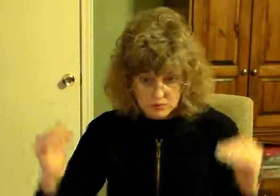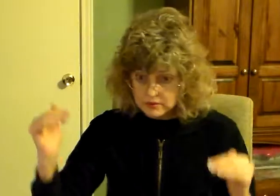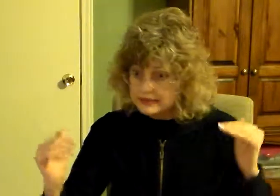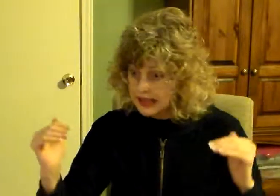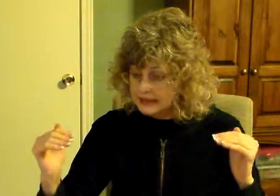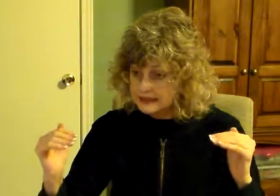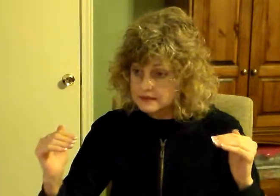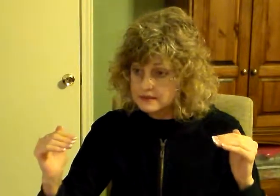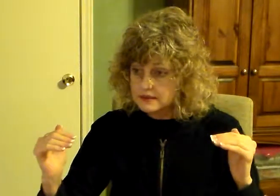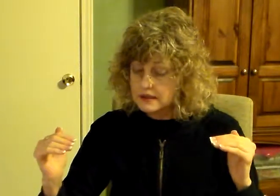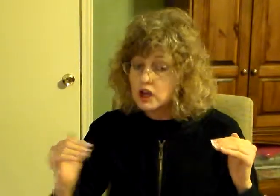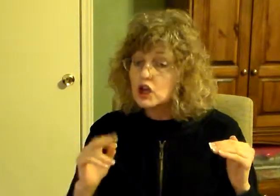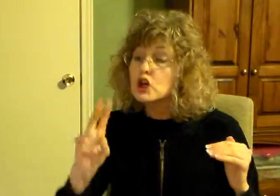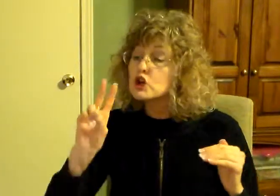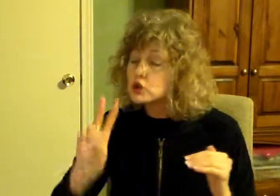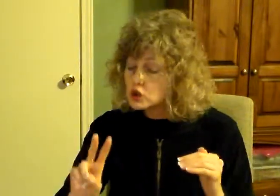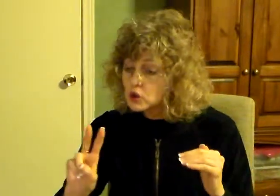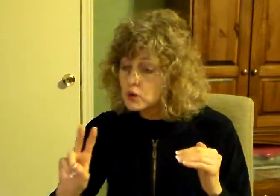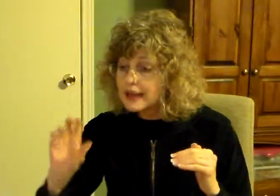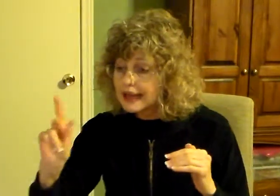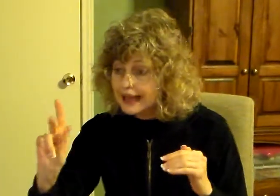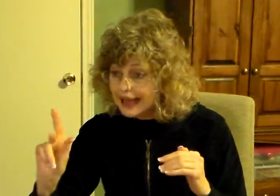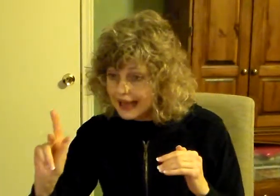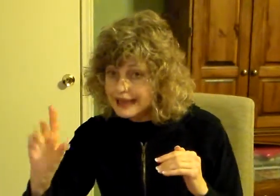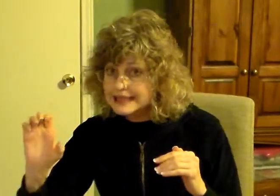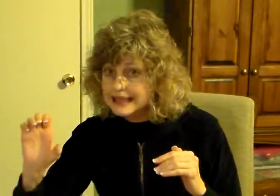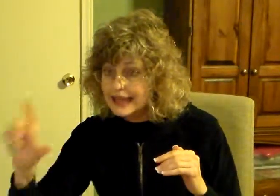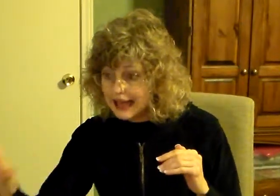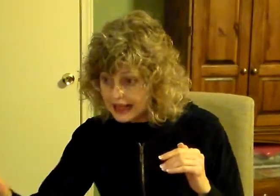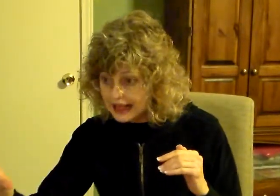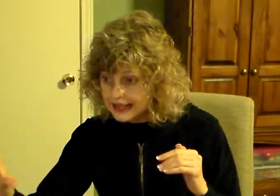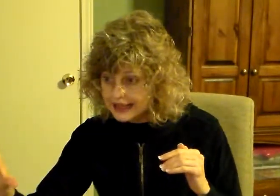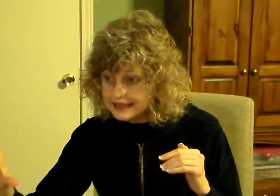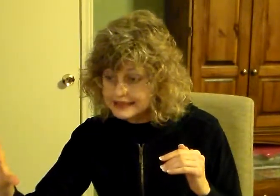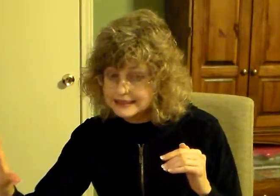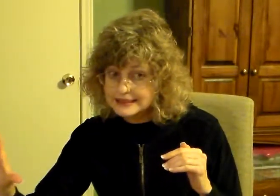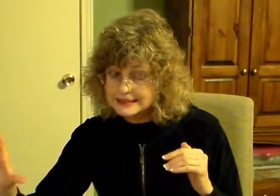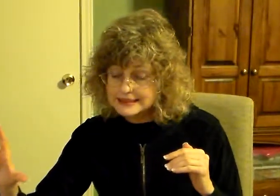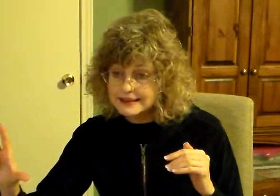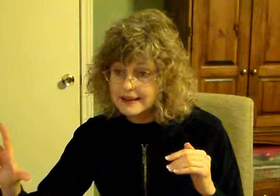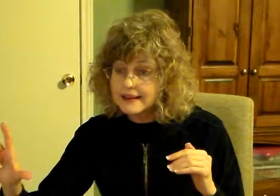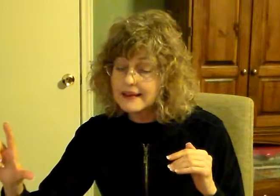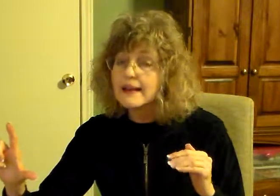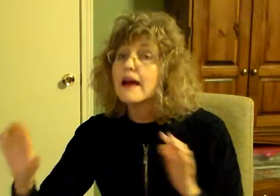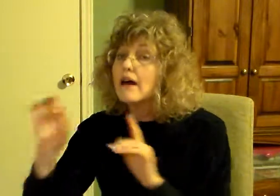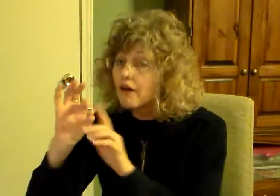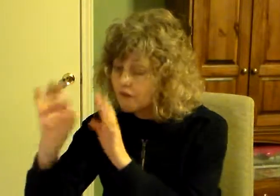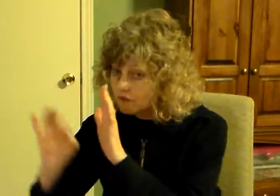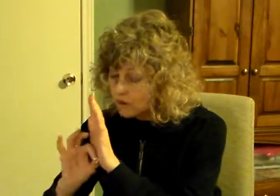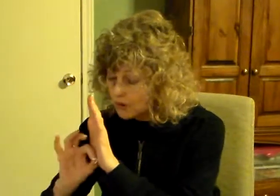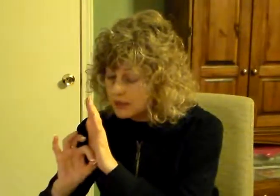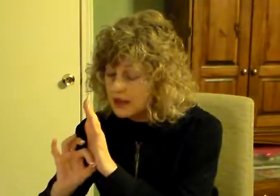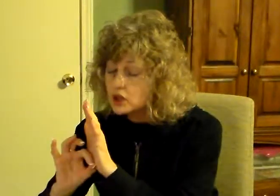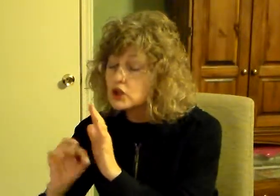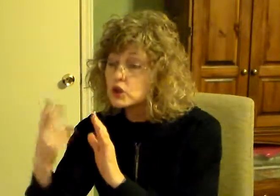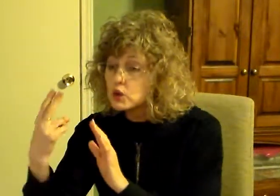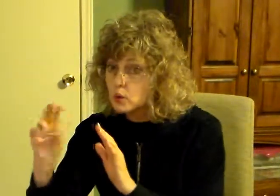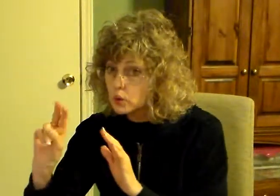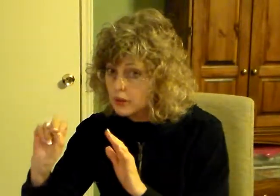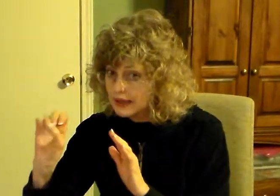need to put a 2 in front of the KCl. That gives me 2 formula units of KCl, 2 potassiums, 2 chlorines,